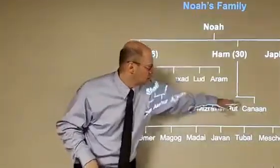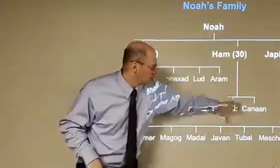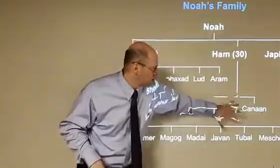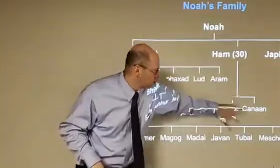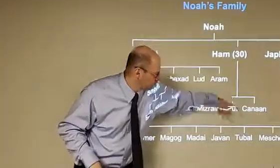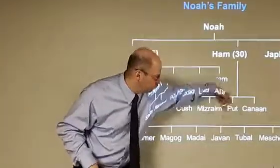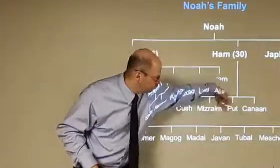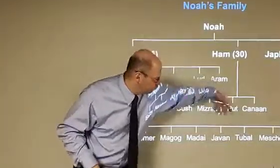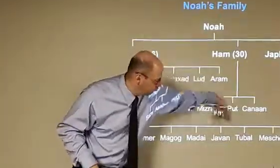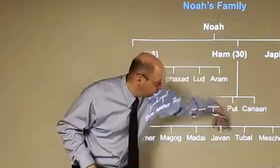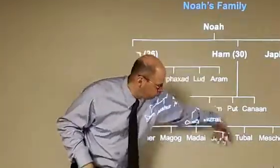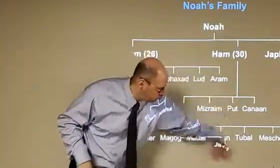descendants.